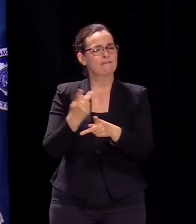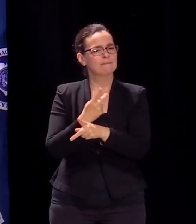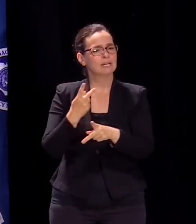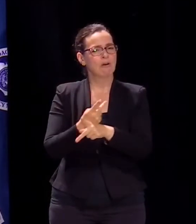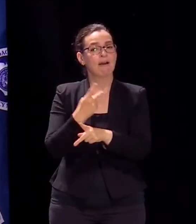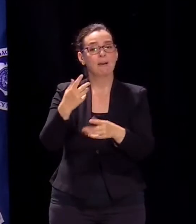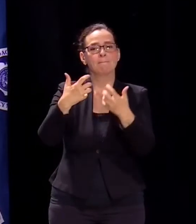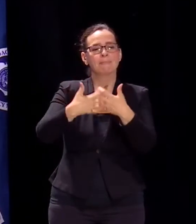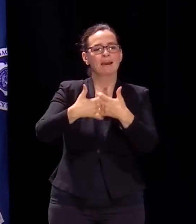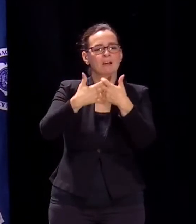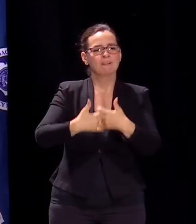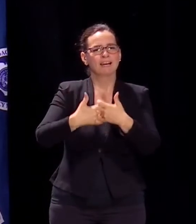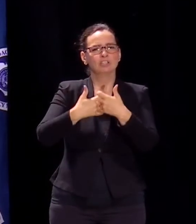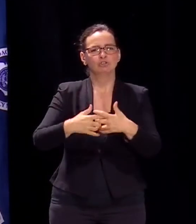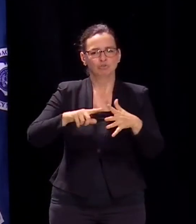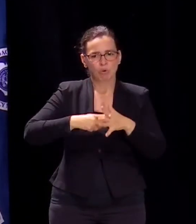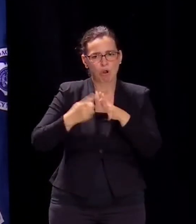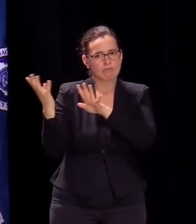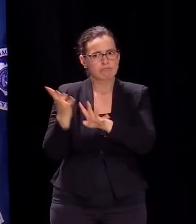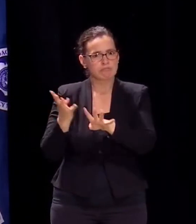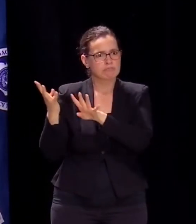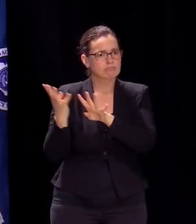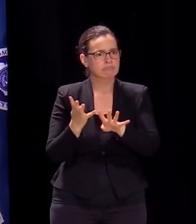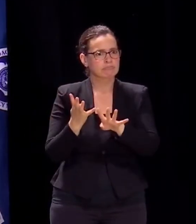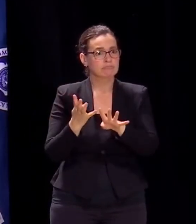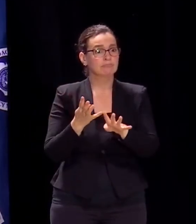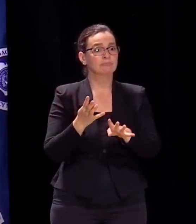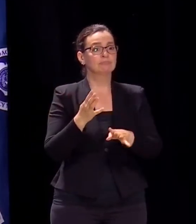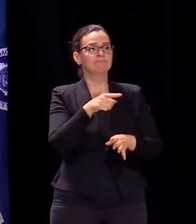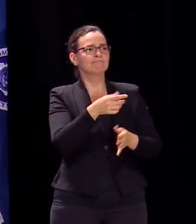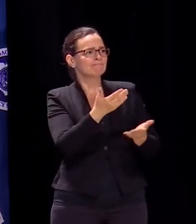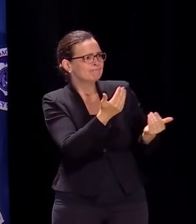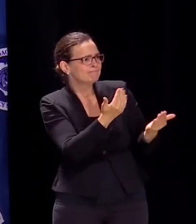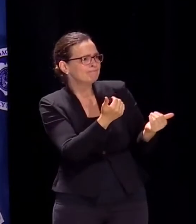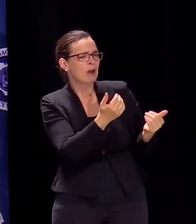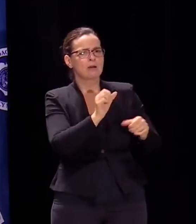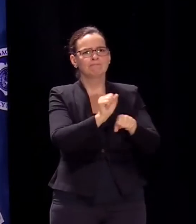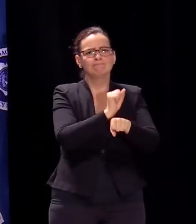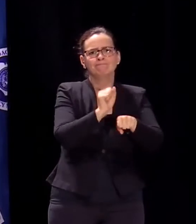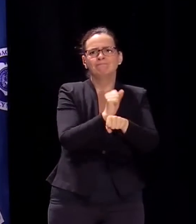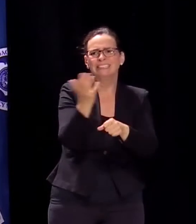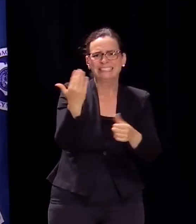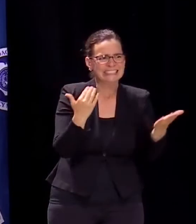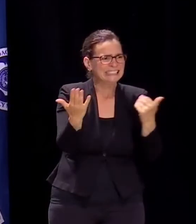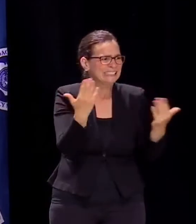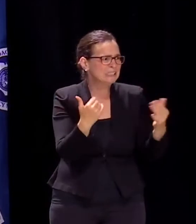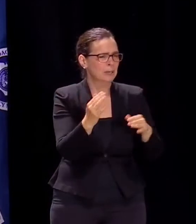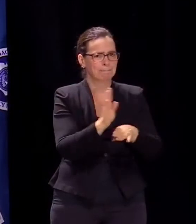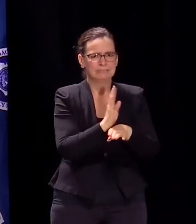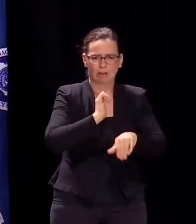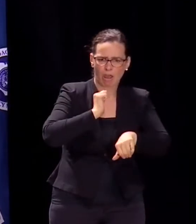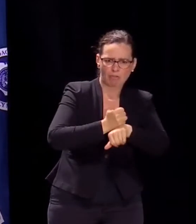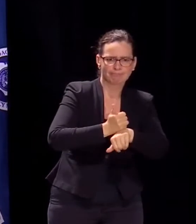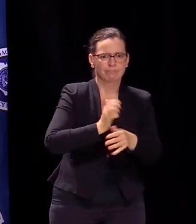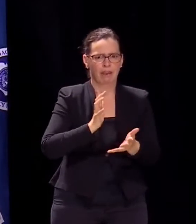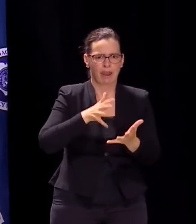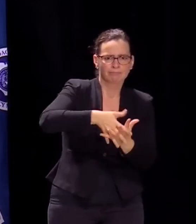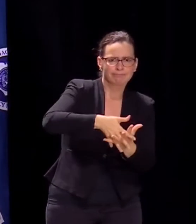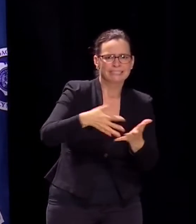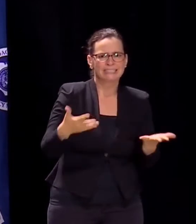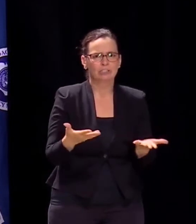and some heavy incentives to for companies to look at that. So we'll talk about that further this week. Saying all that, I'll take